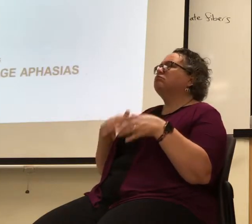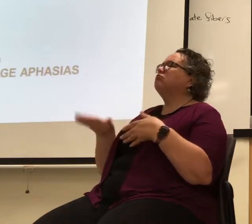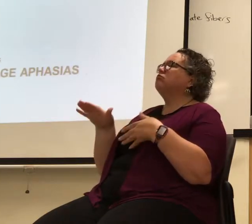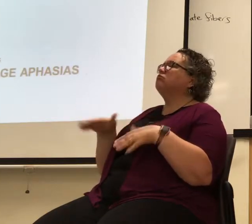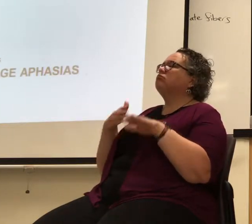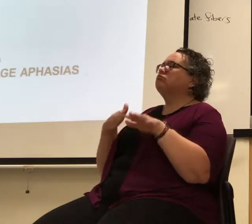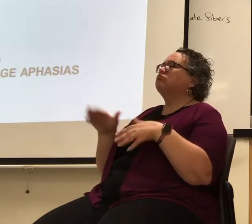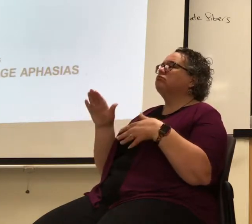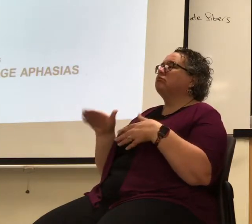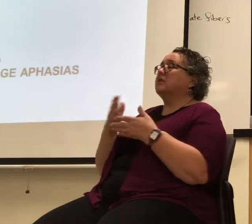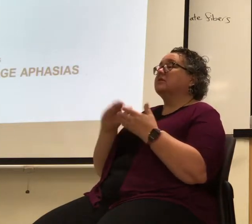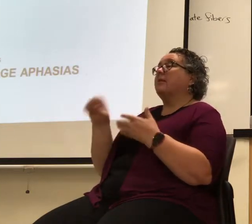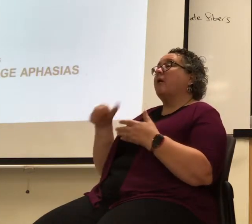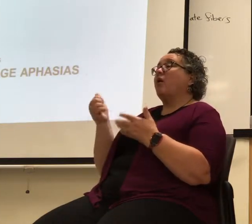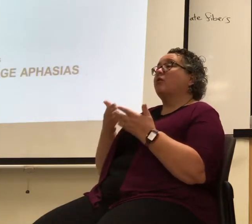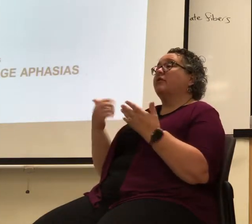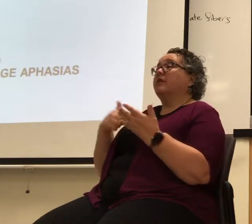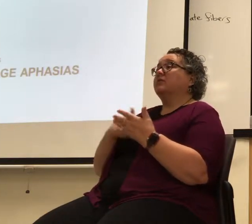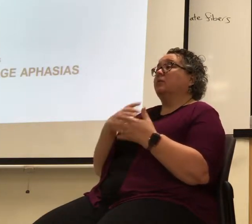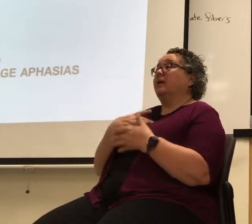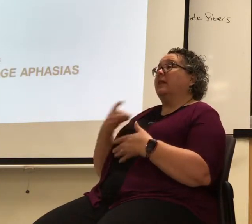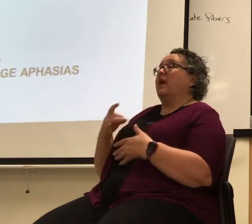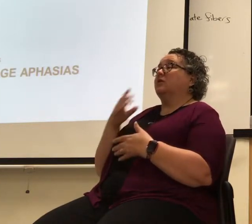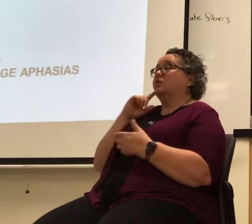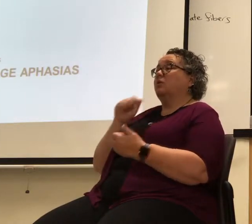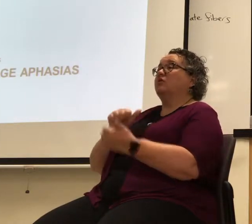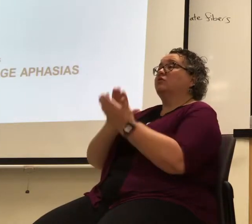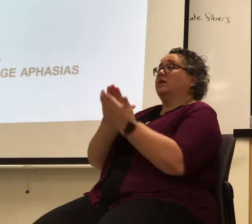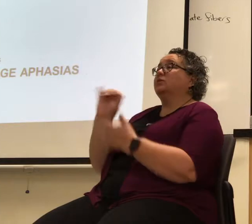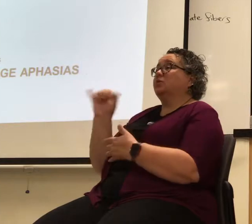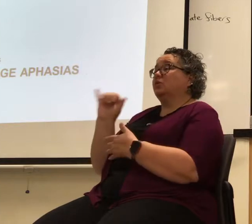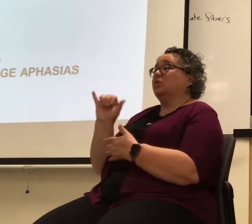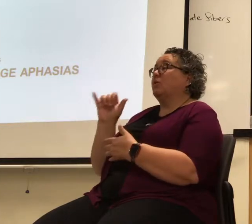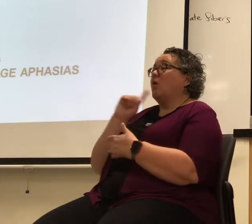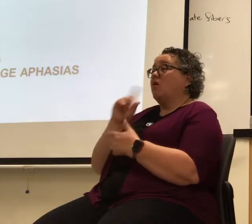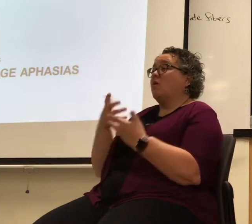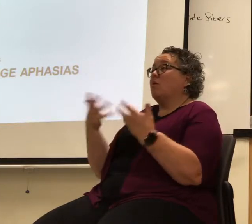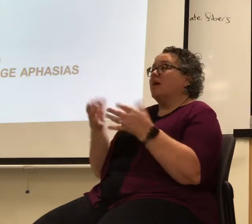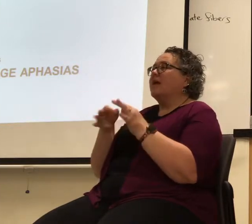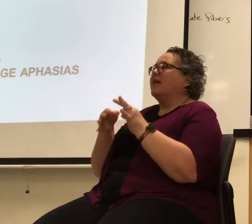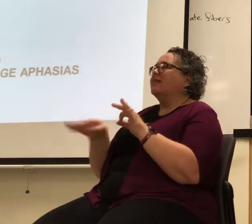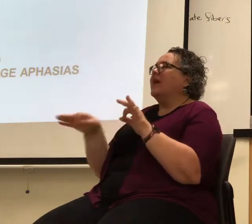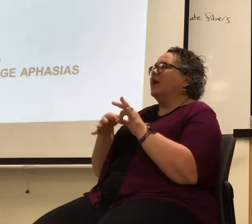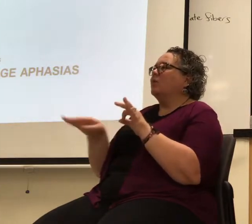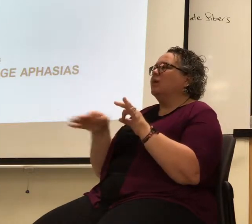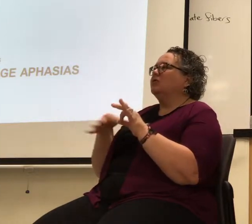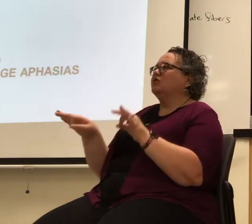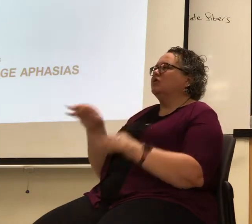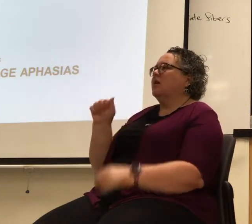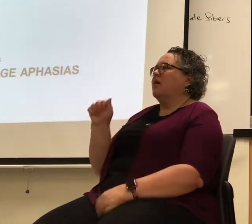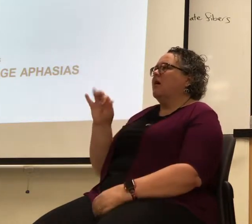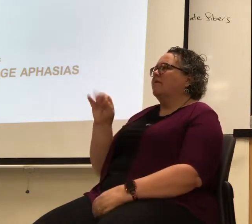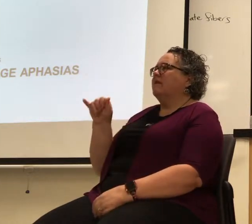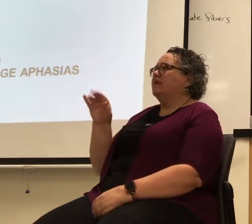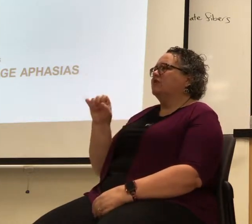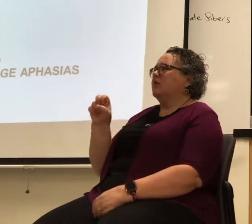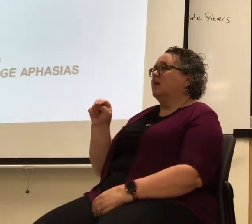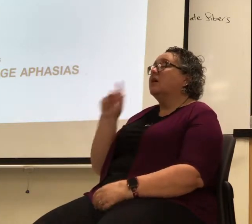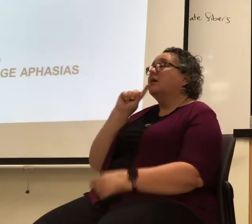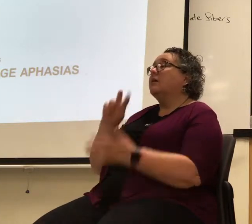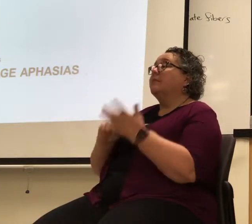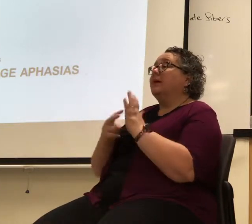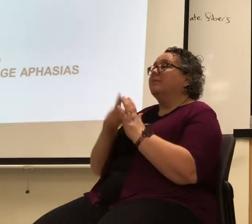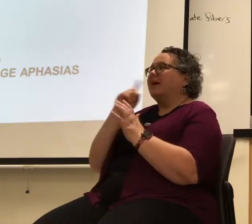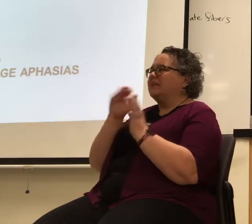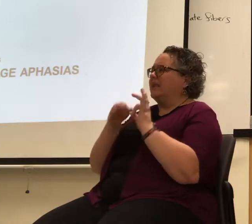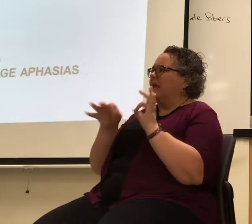Some of the other things we like to address are the language aphasias, okay? Because language